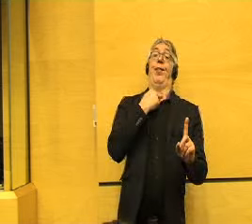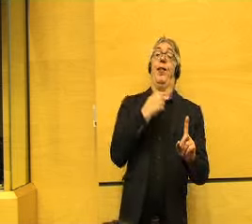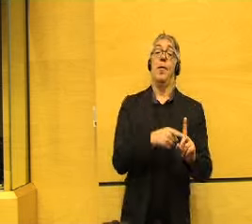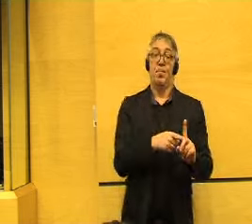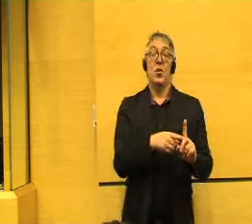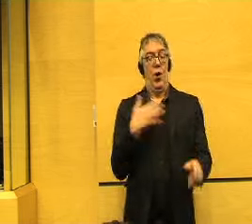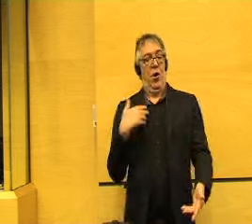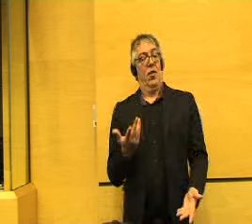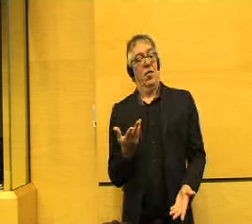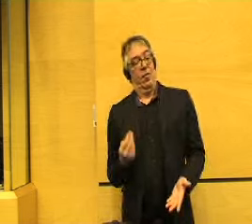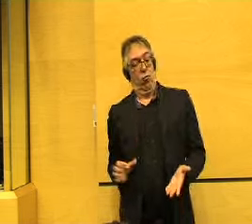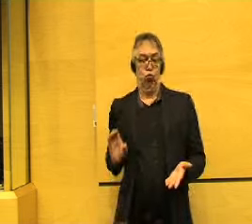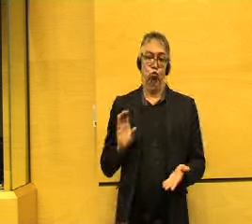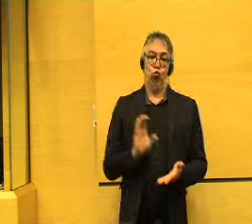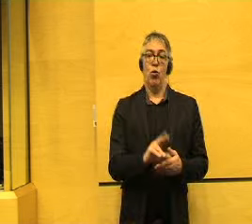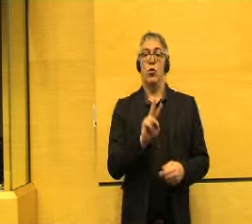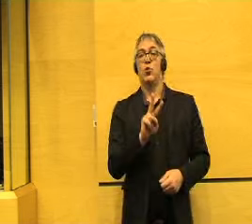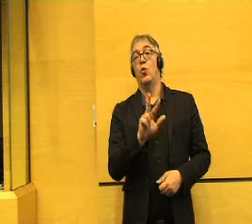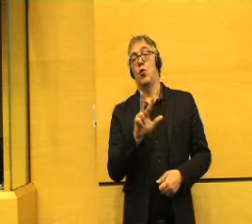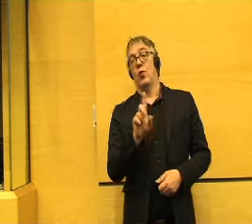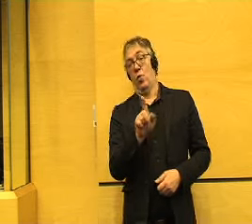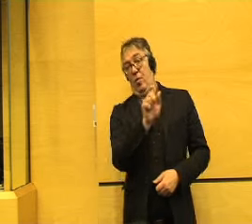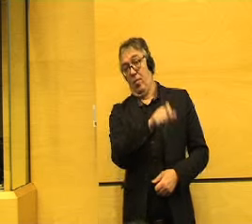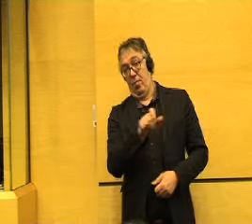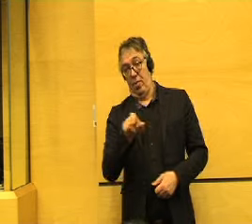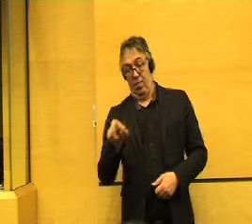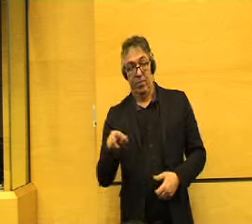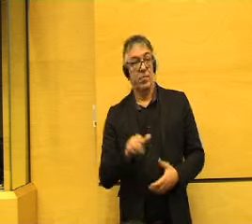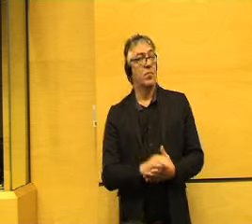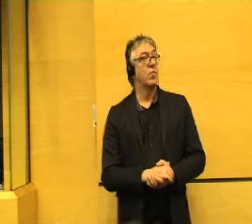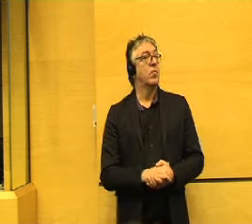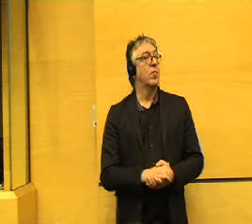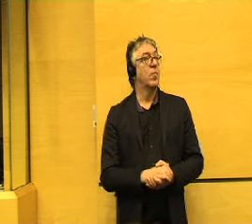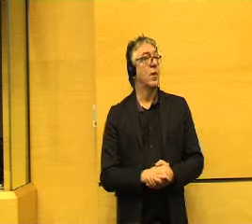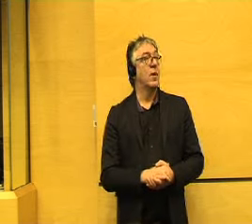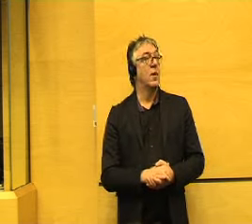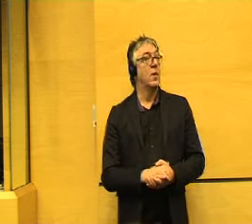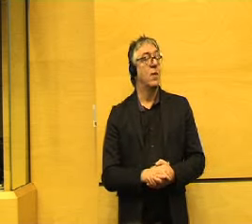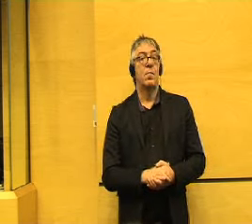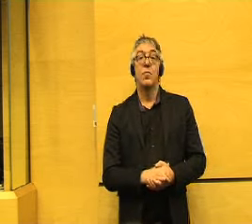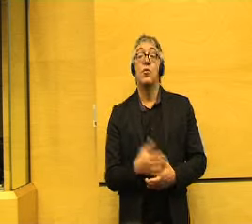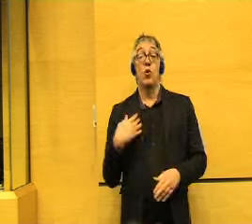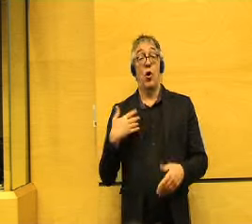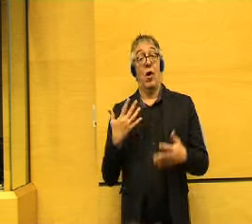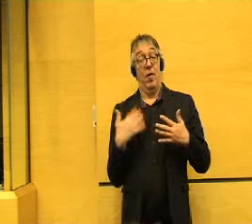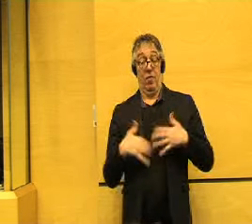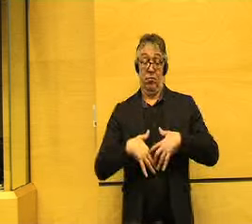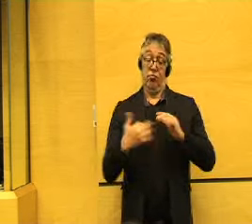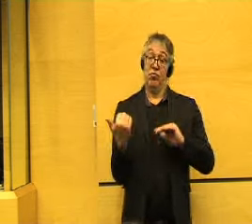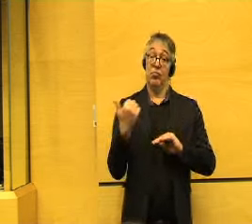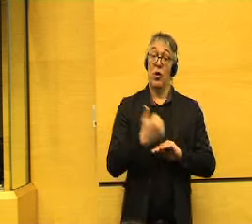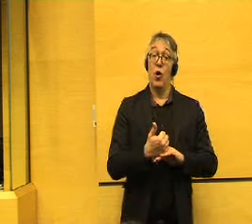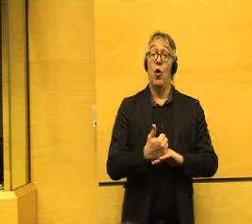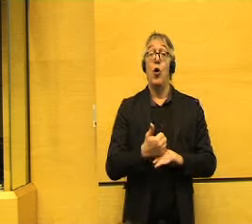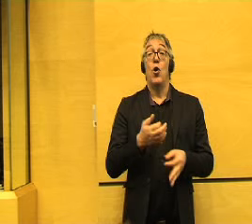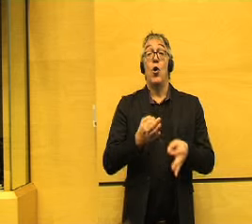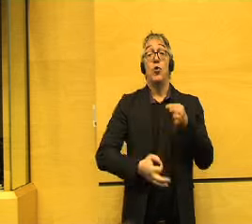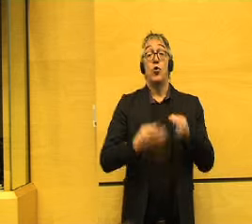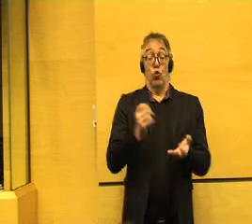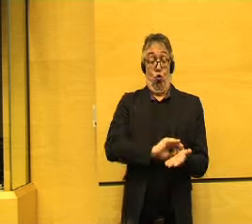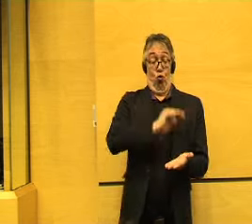Fund Act has been enacted in 2015 and will be effective next